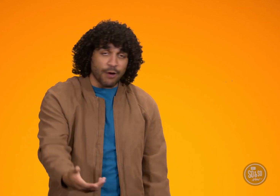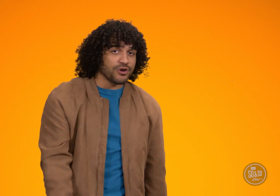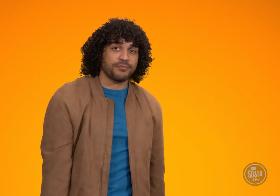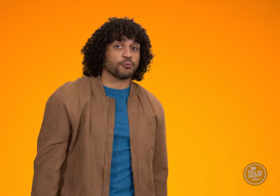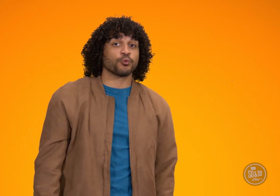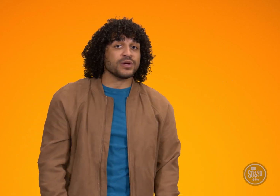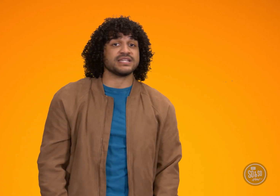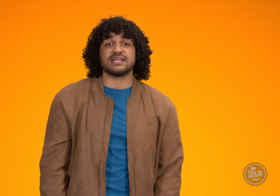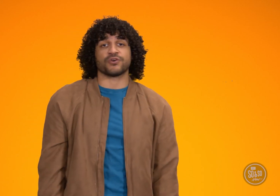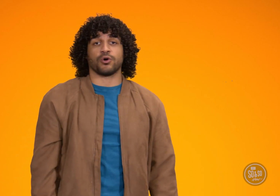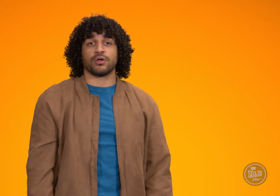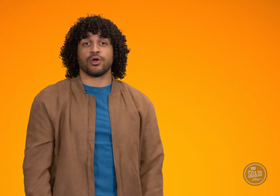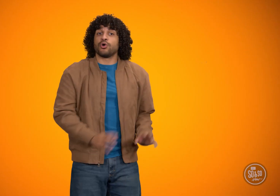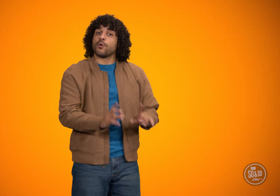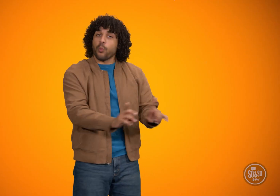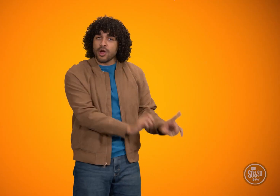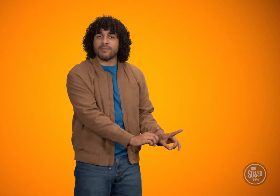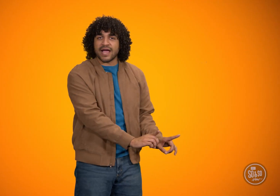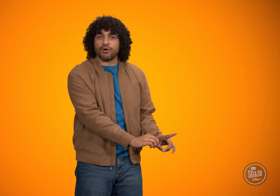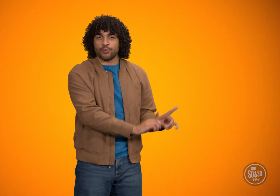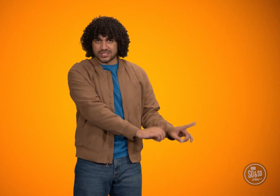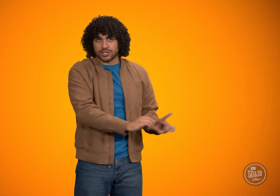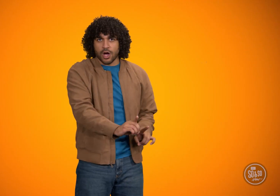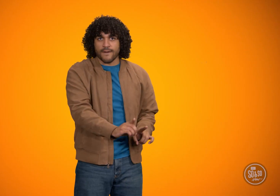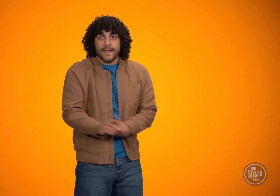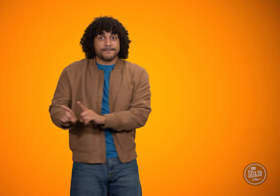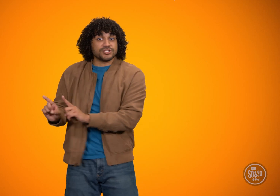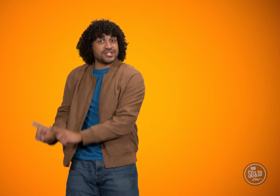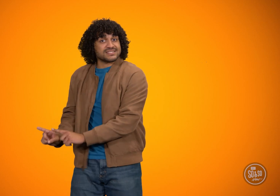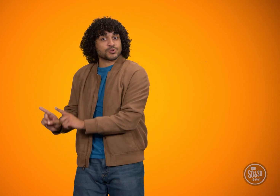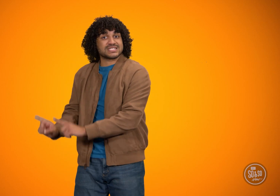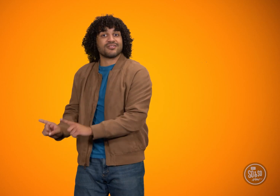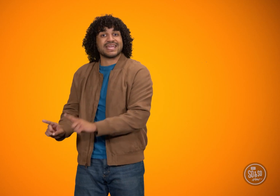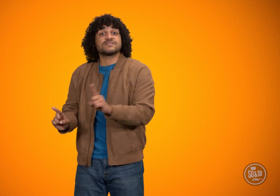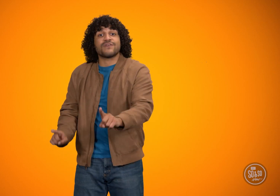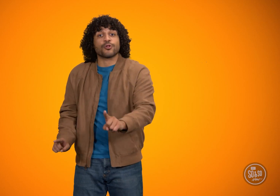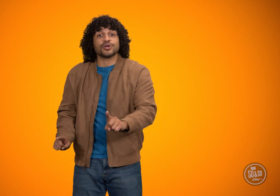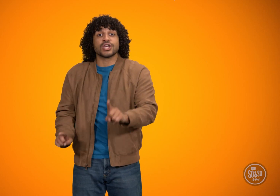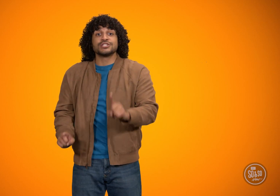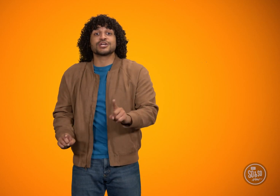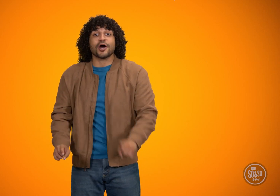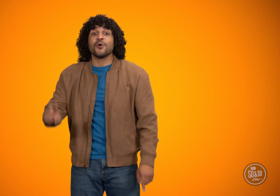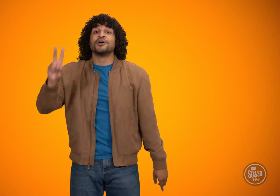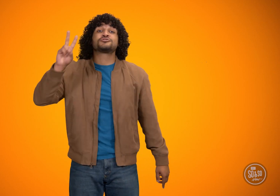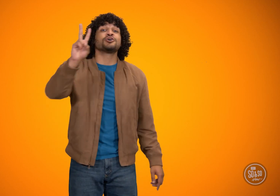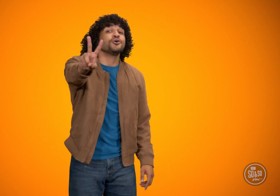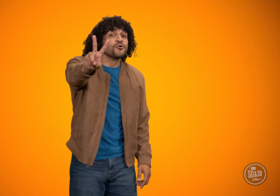that would have been really difficult one mile was the law but Jesus was telling his followers to go two